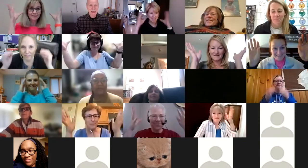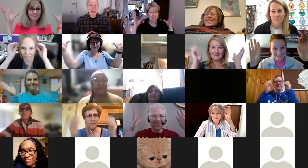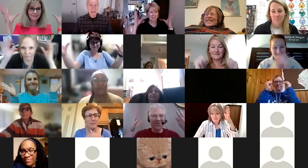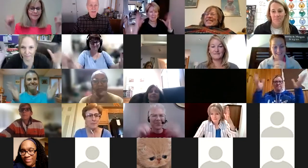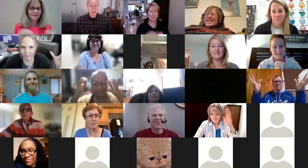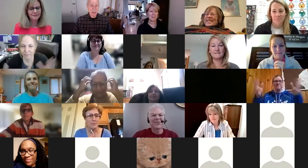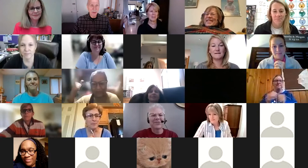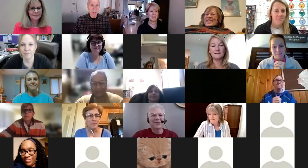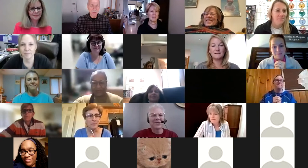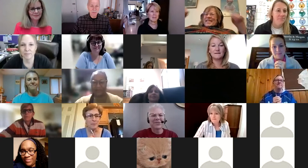So here we go.